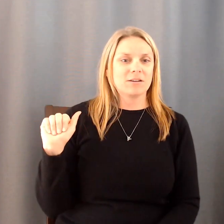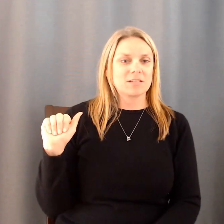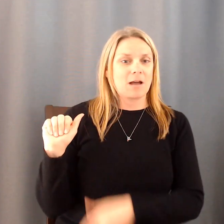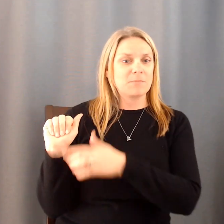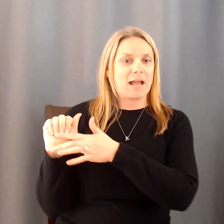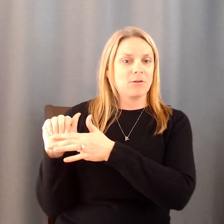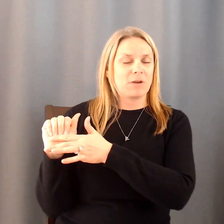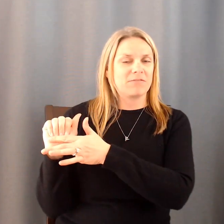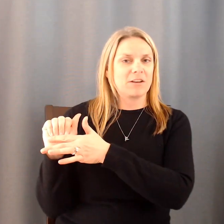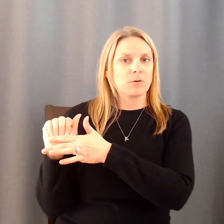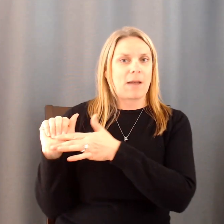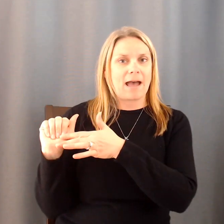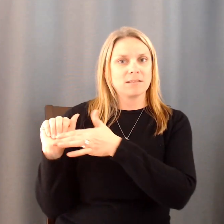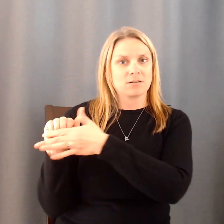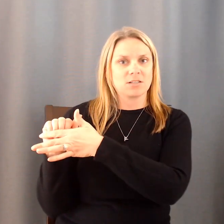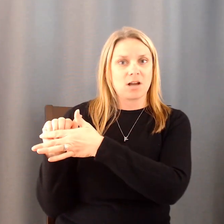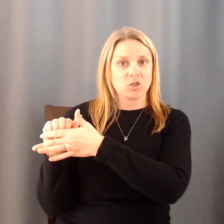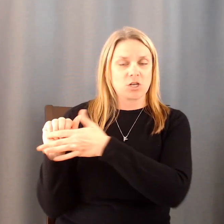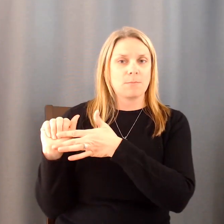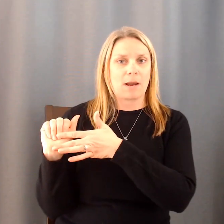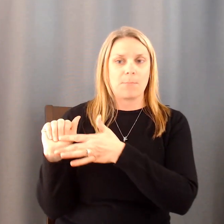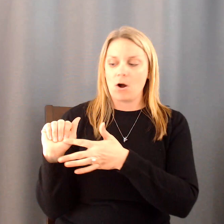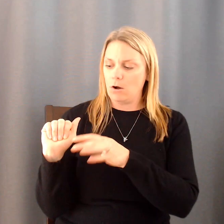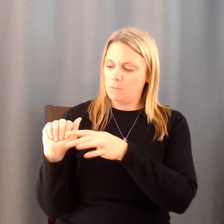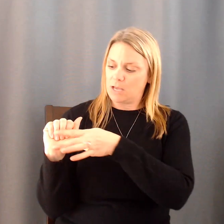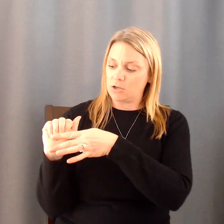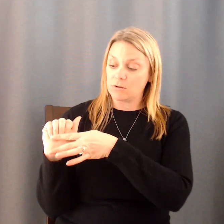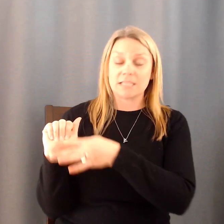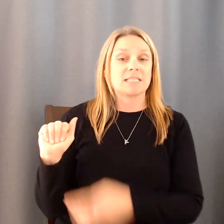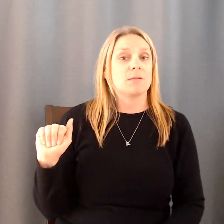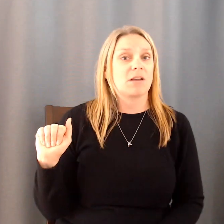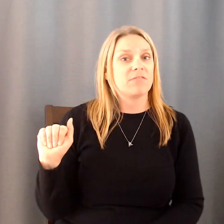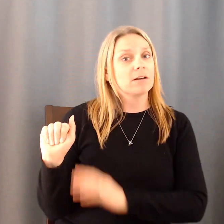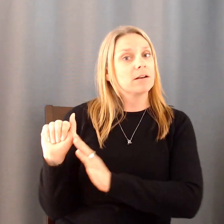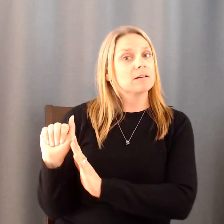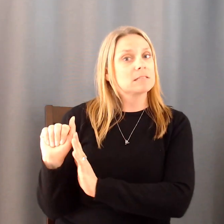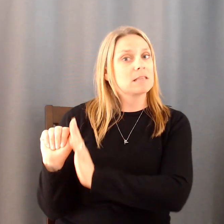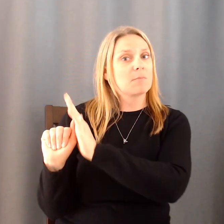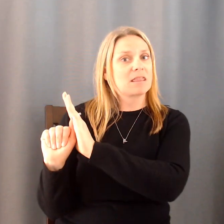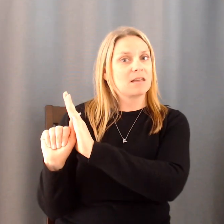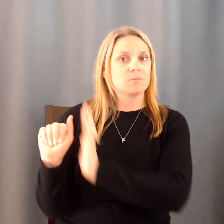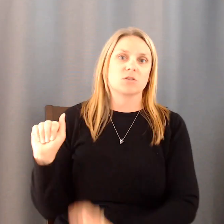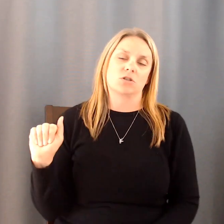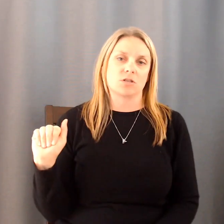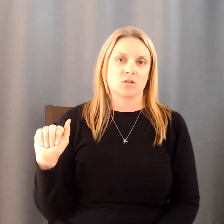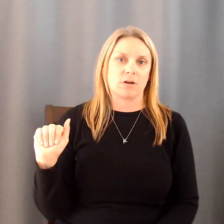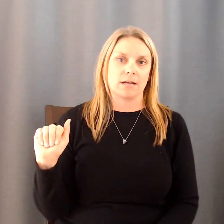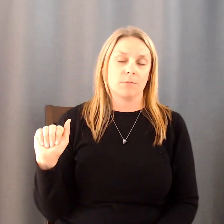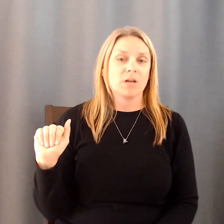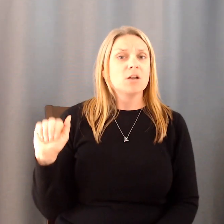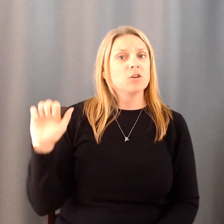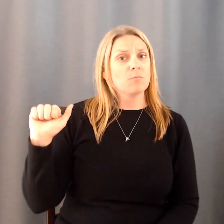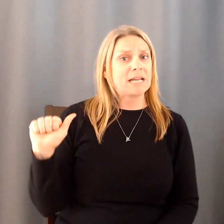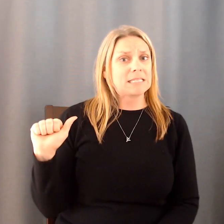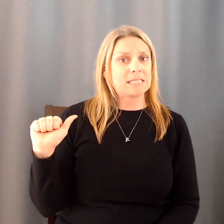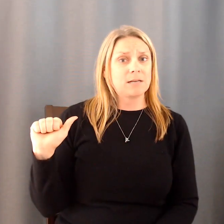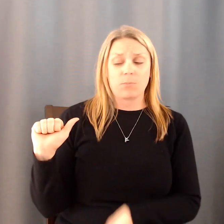come down. My finger pads are touching my palm, and you can see my fingernails, and then my thumb is just straight up. You might see it pronounced